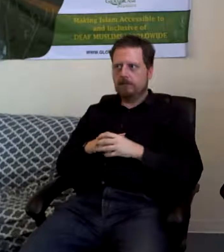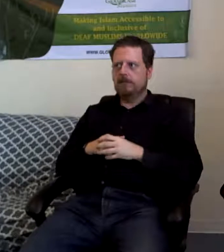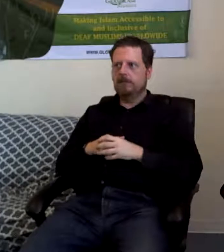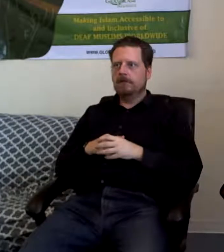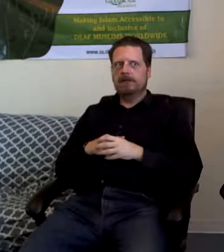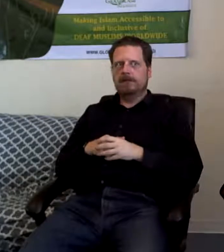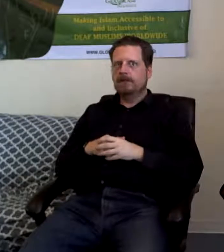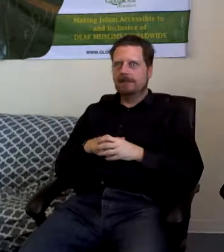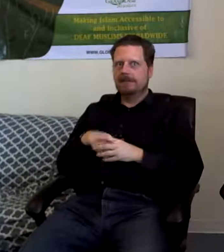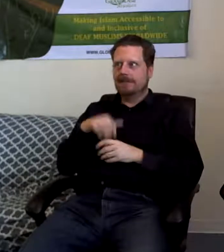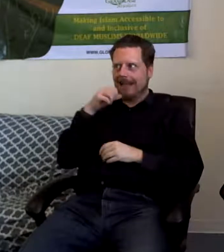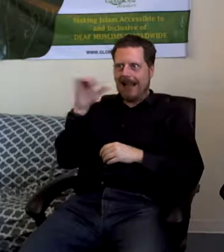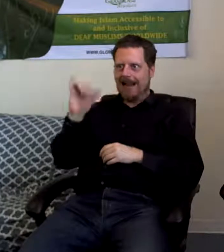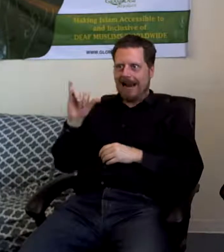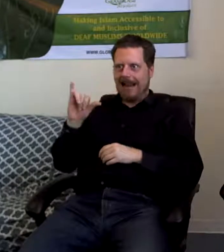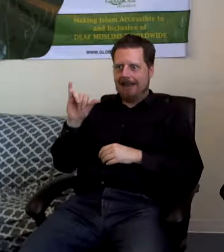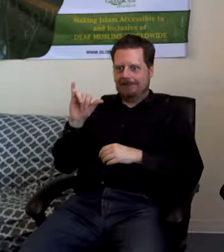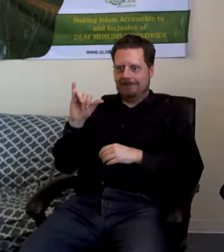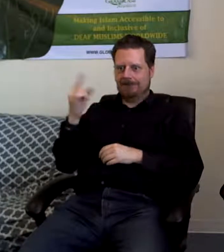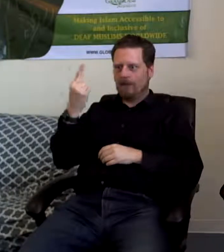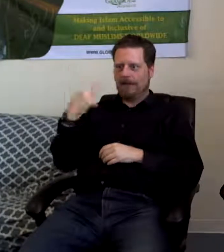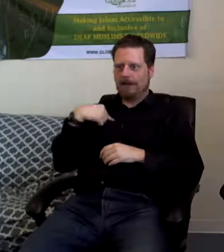is unlike any other.